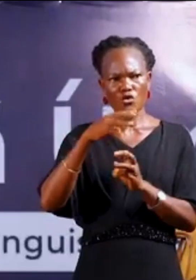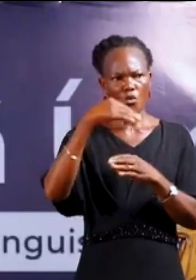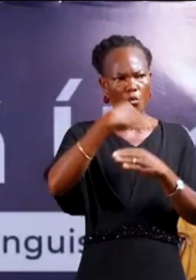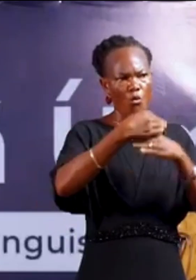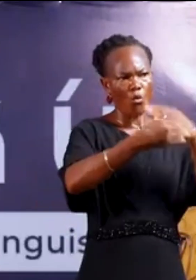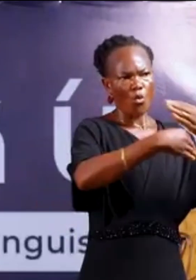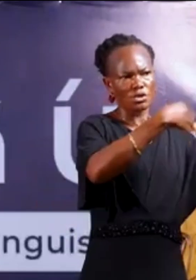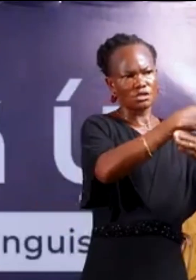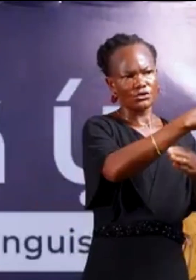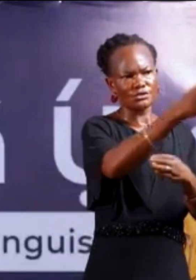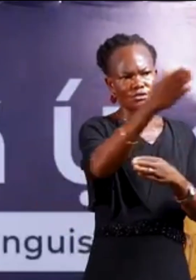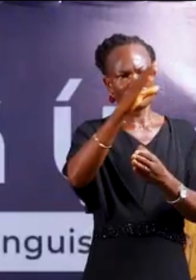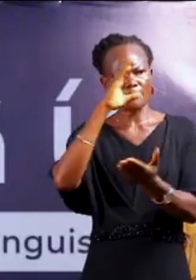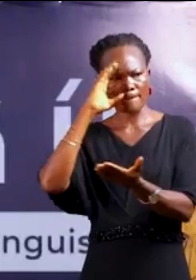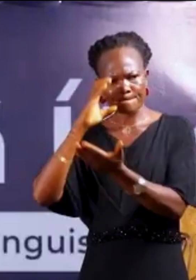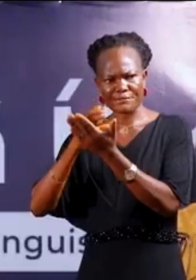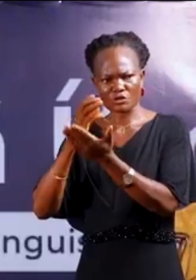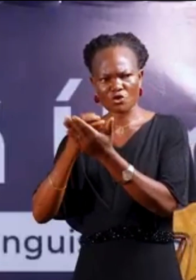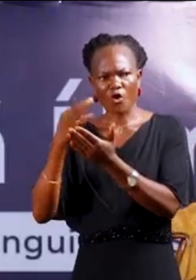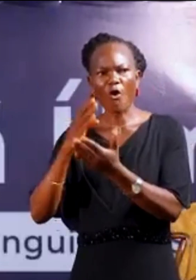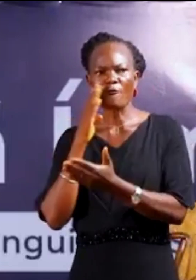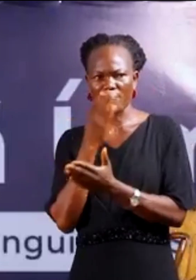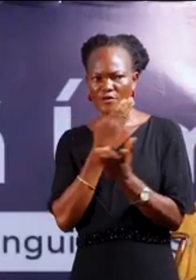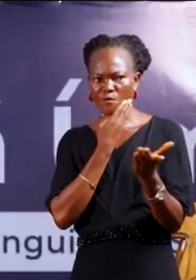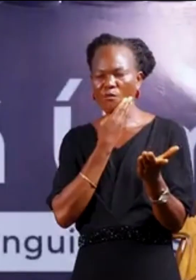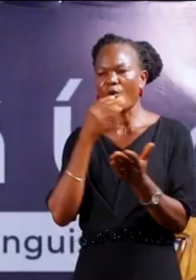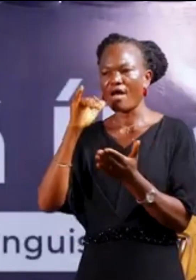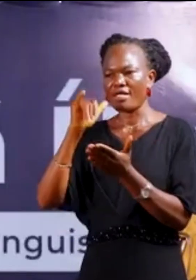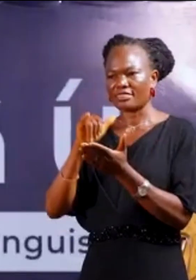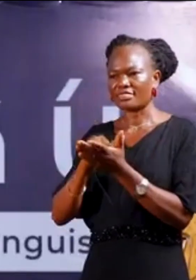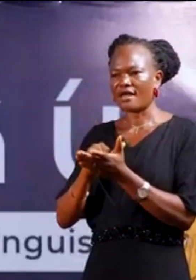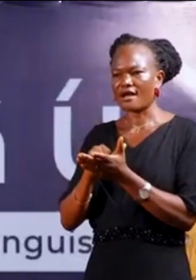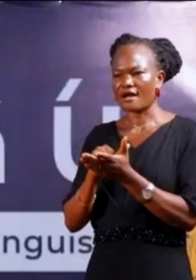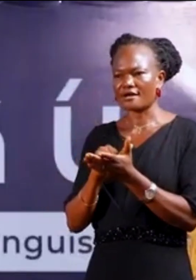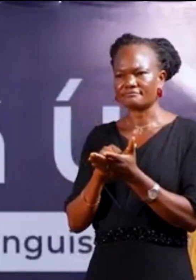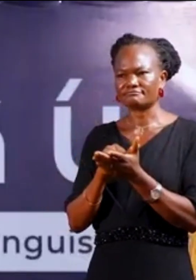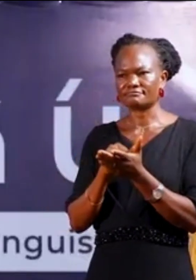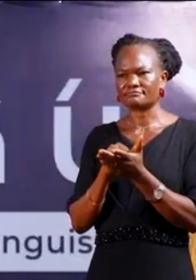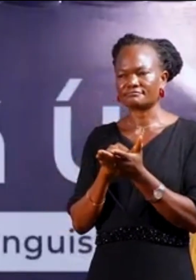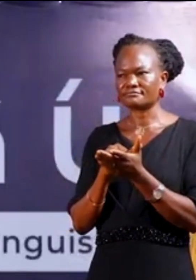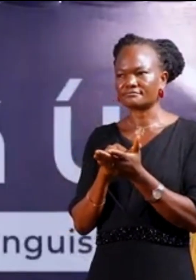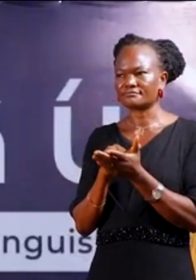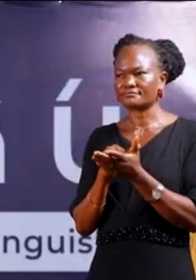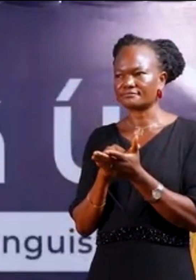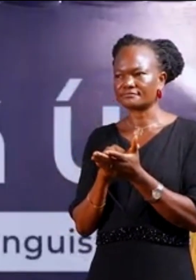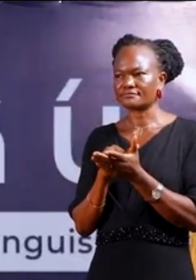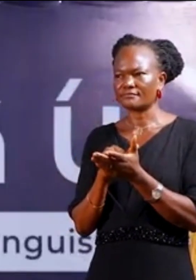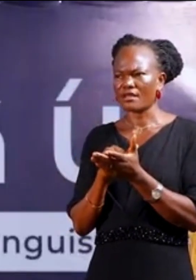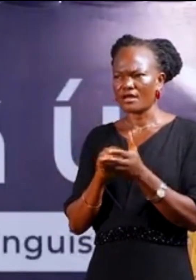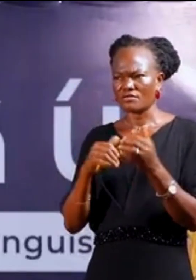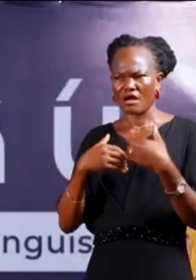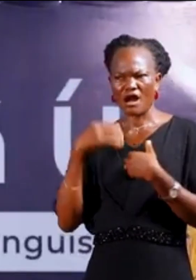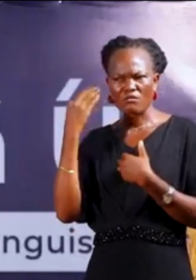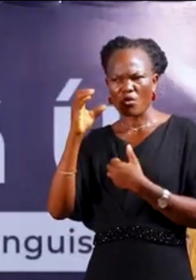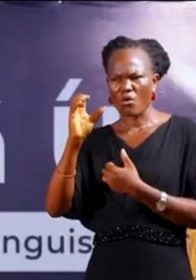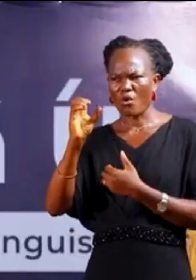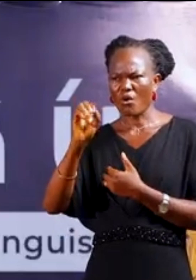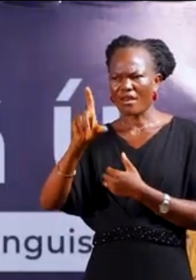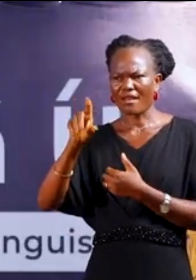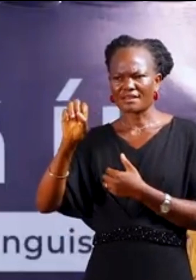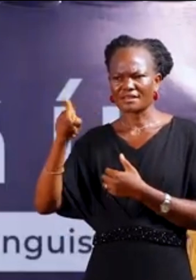picture of an Igbo ex-slave known as Olaudia Equiano. Has anybody heard about Olaudia